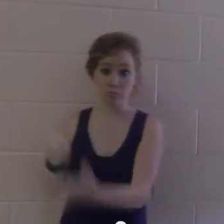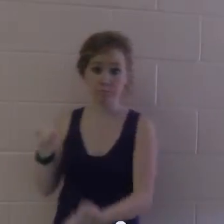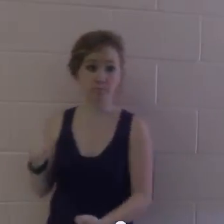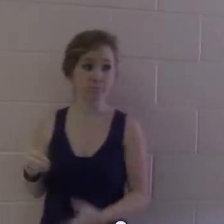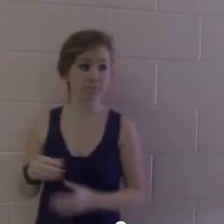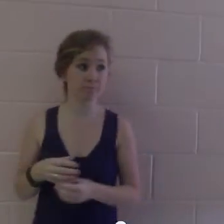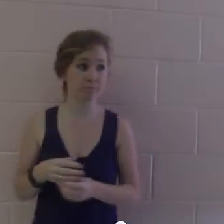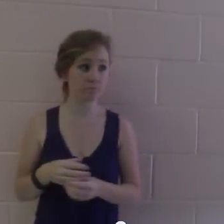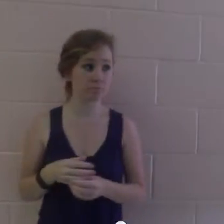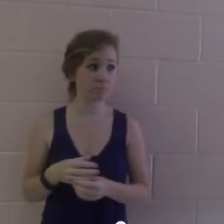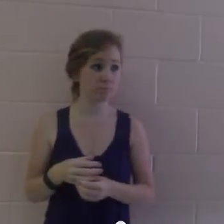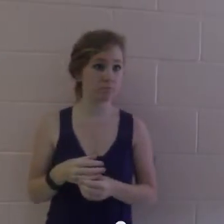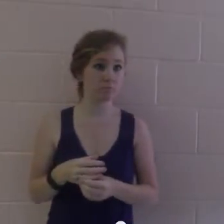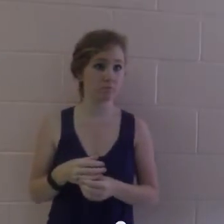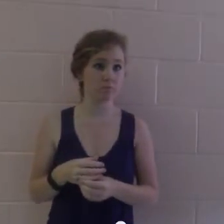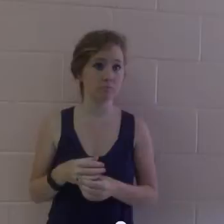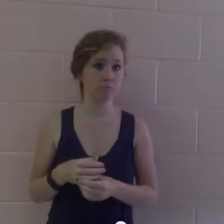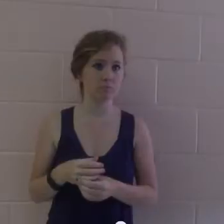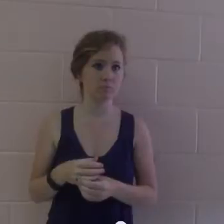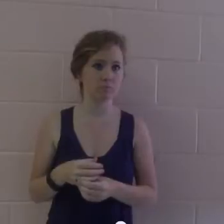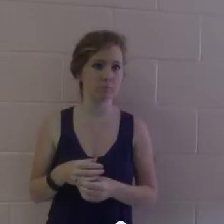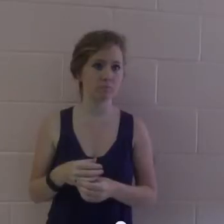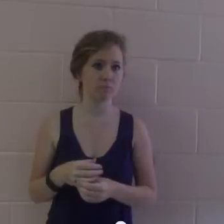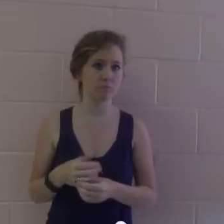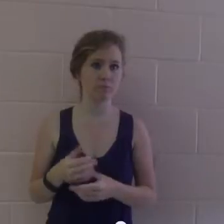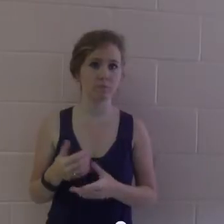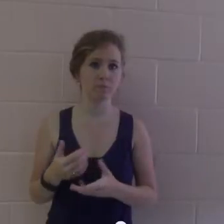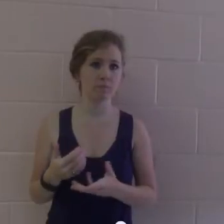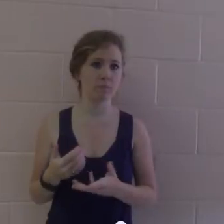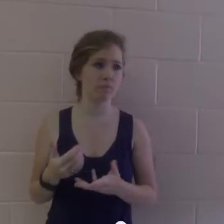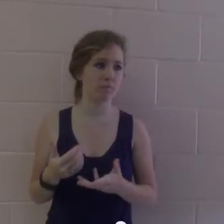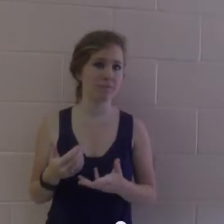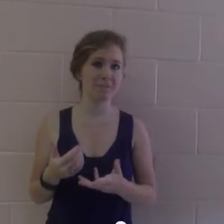These monkeys have learned this skill.